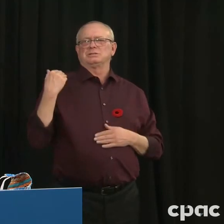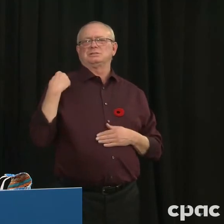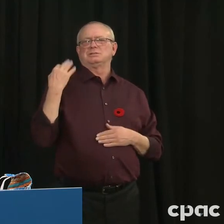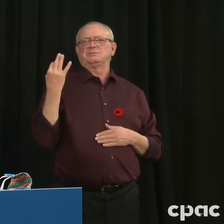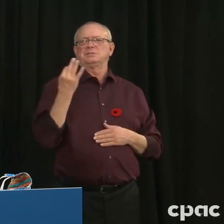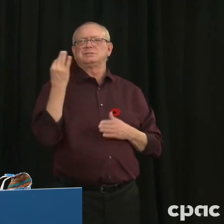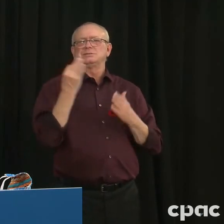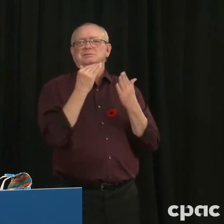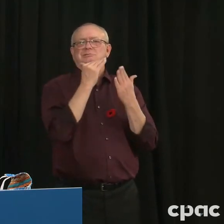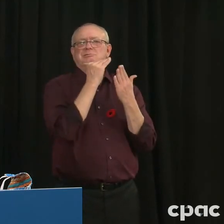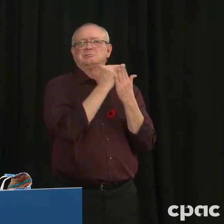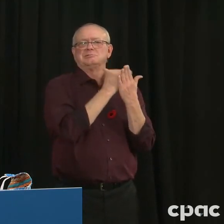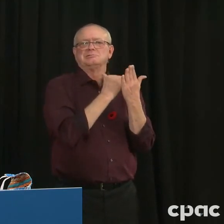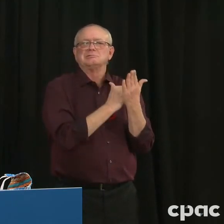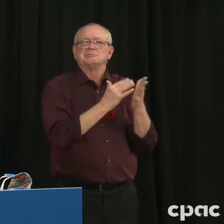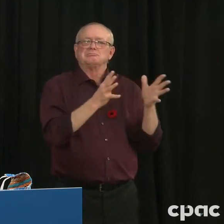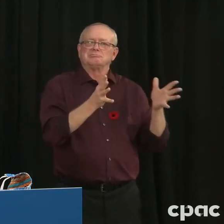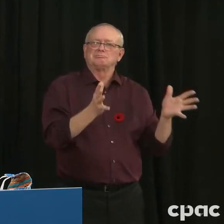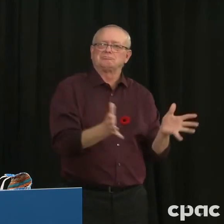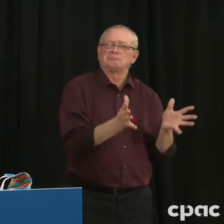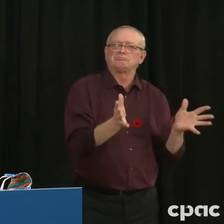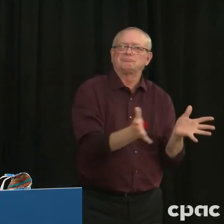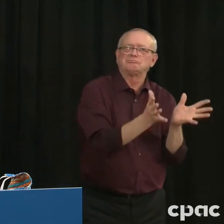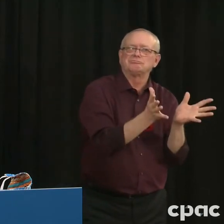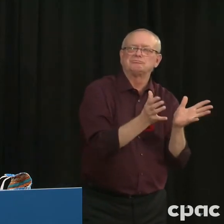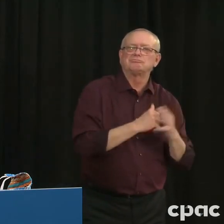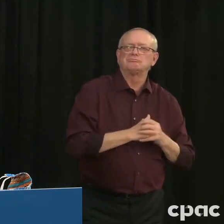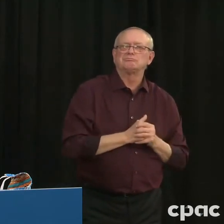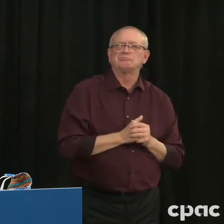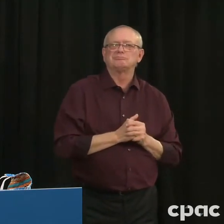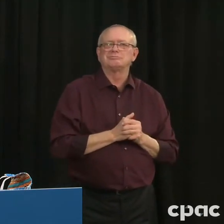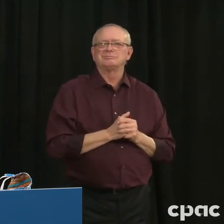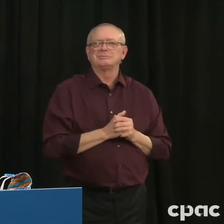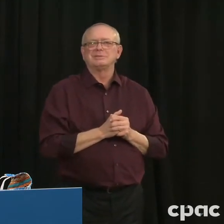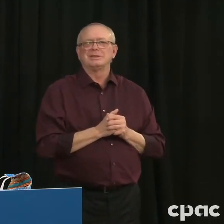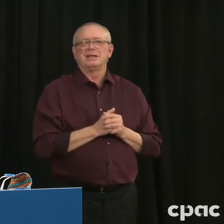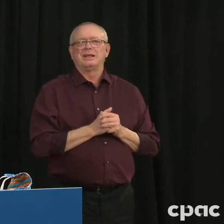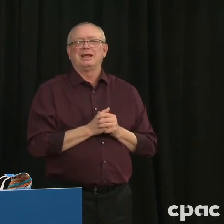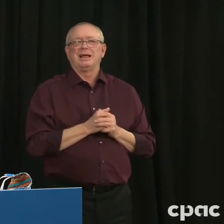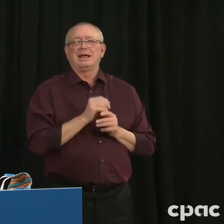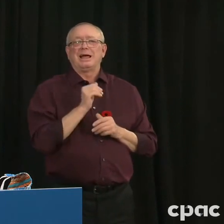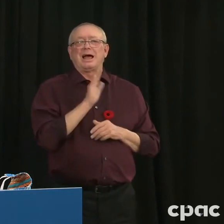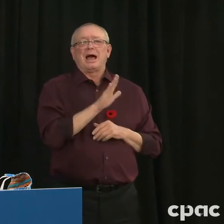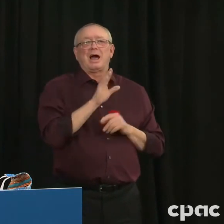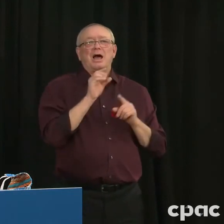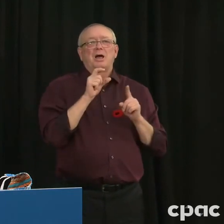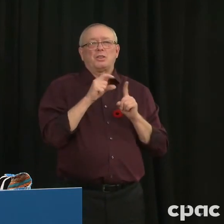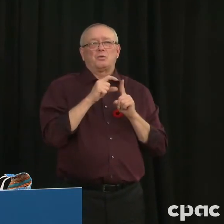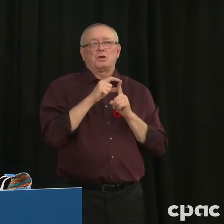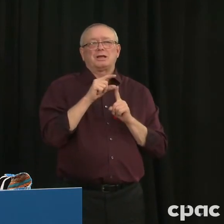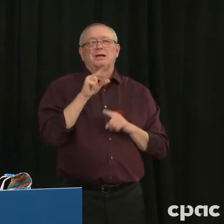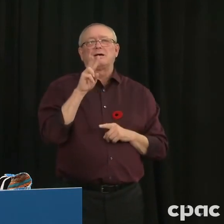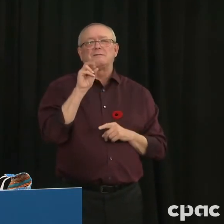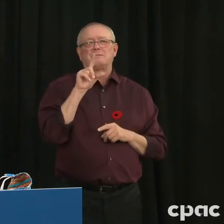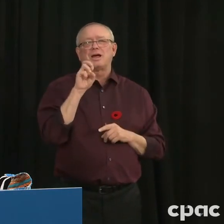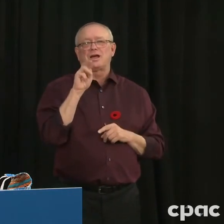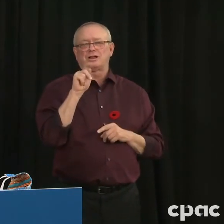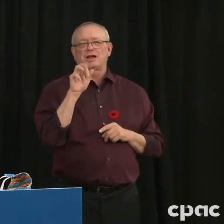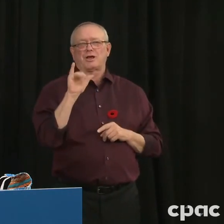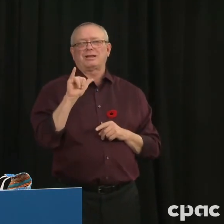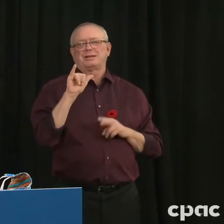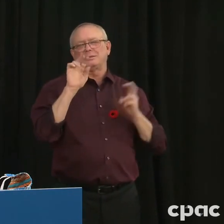into your home. I'm wondering what you would suggest or say to people who live alone and how that can impact their lives.